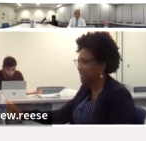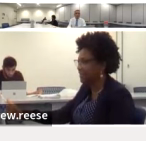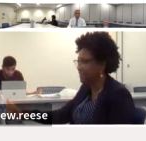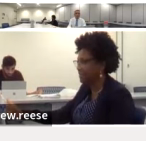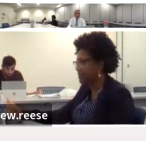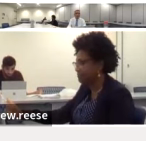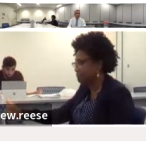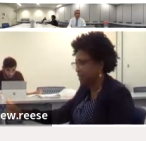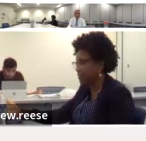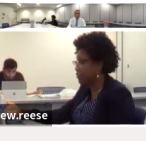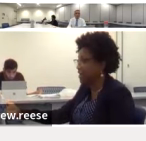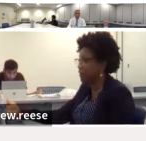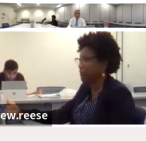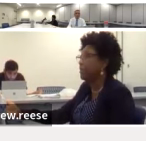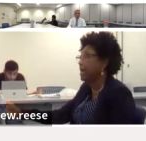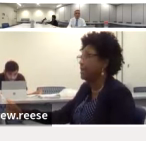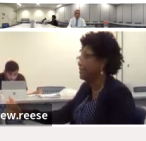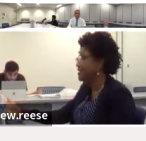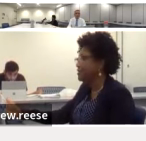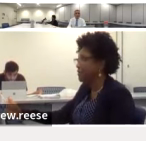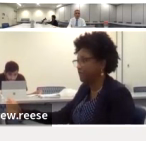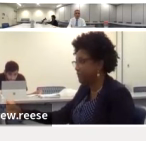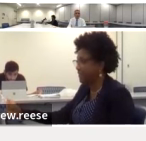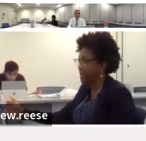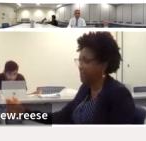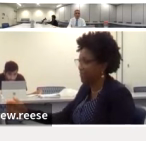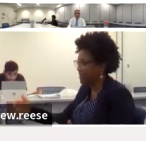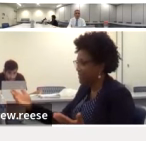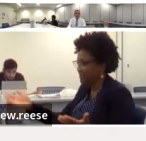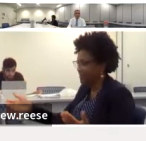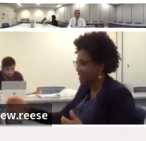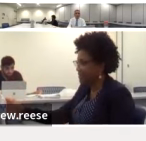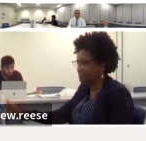we see like people are not going to be relying on food stamp,